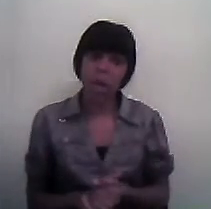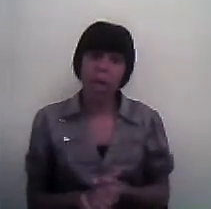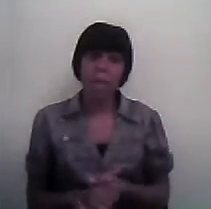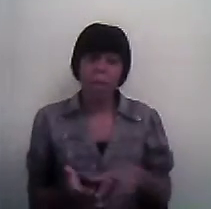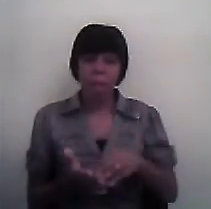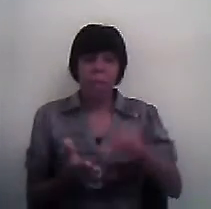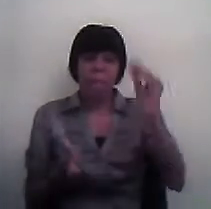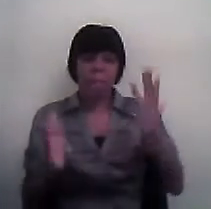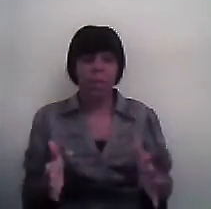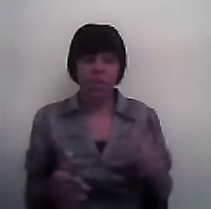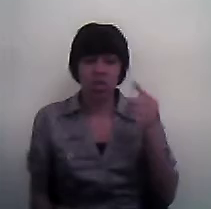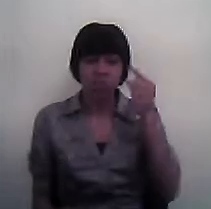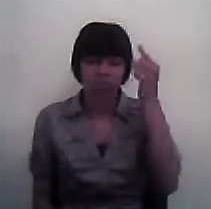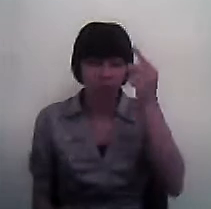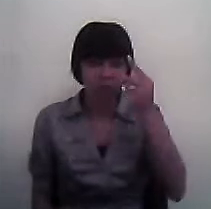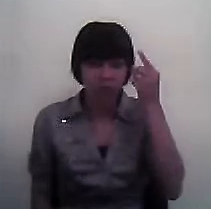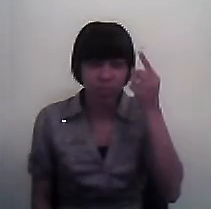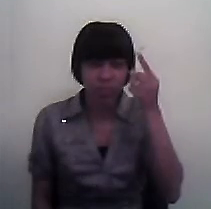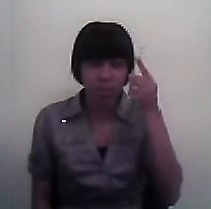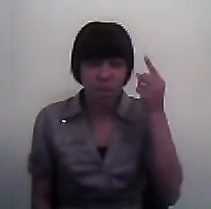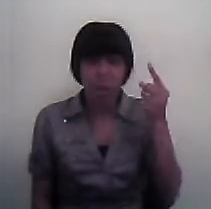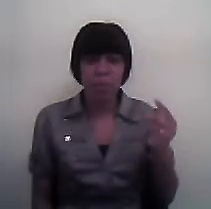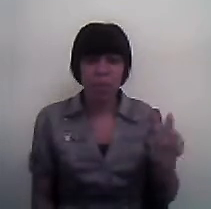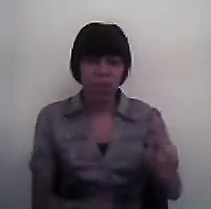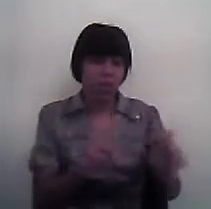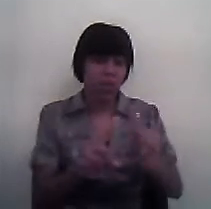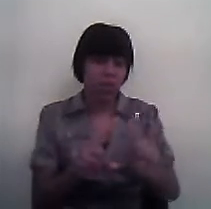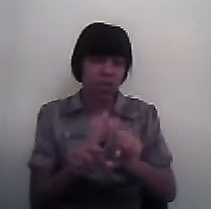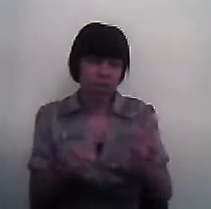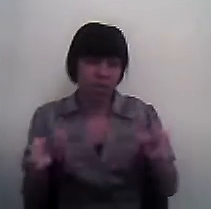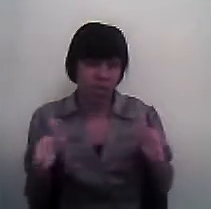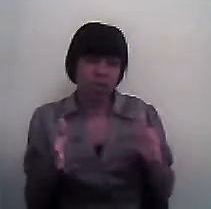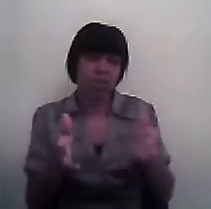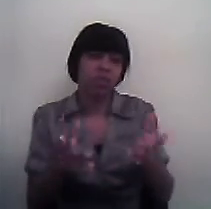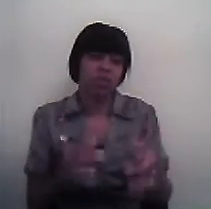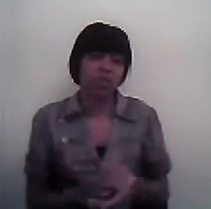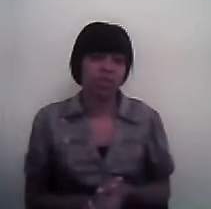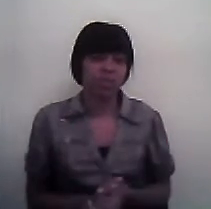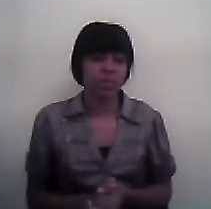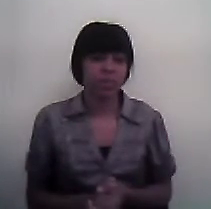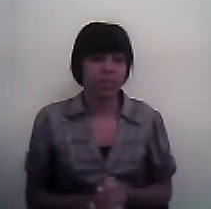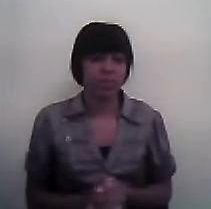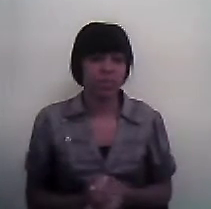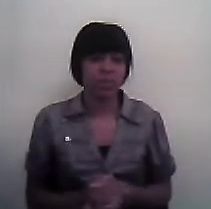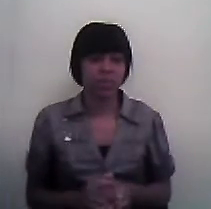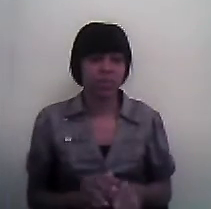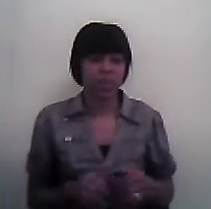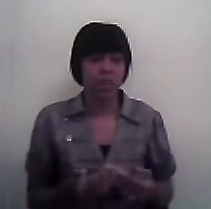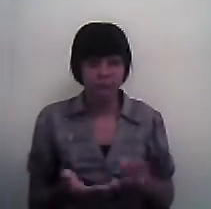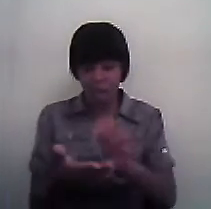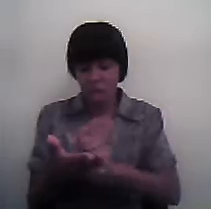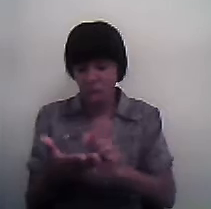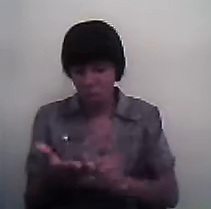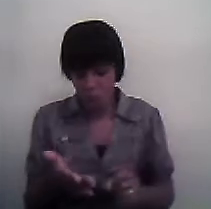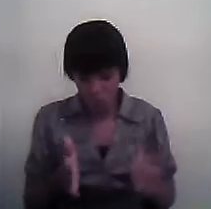discourse communities and how writers respond to each other, and how writers are writing to create a body of knowledge, and then they become